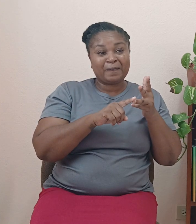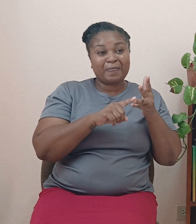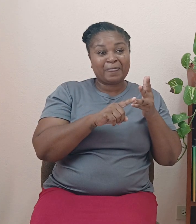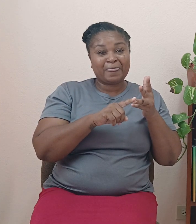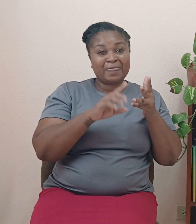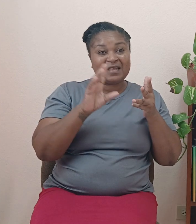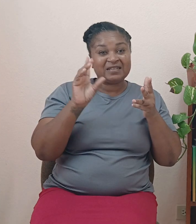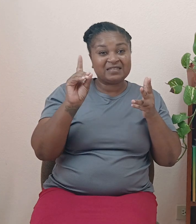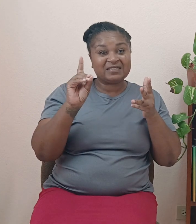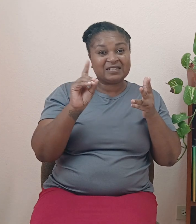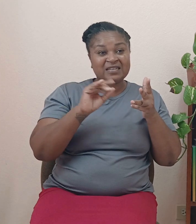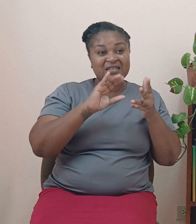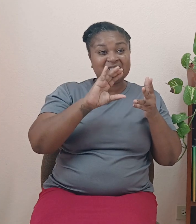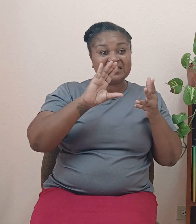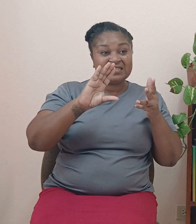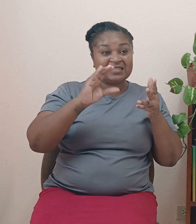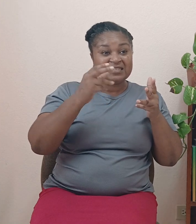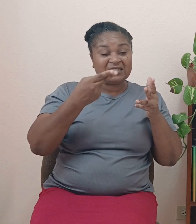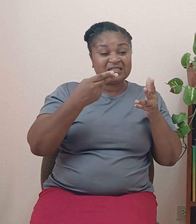D. Chilion.